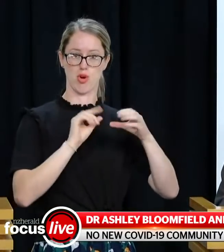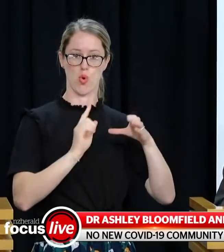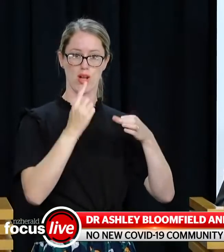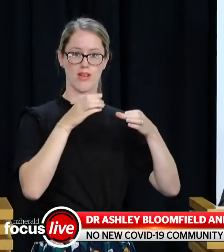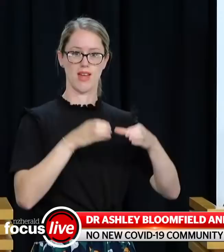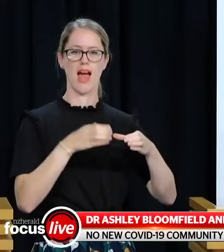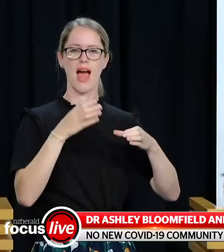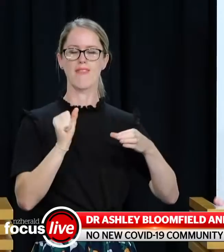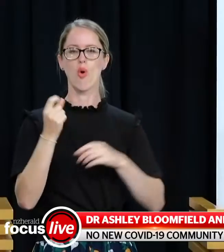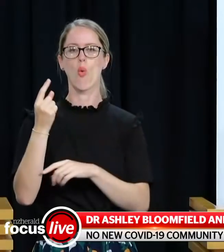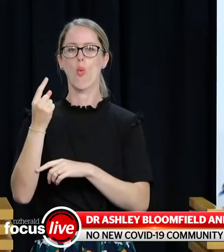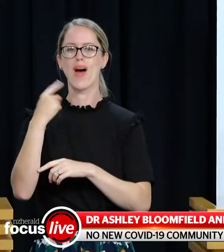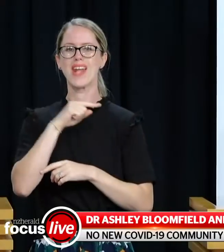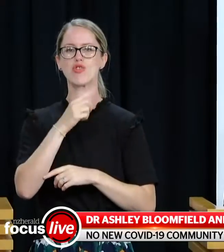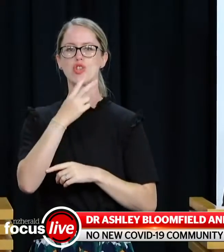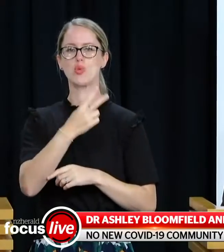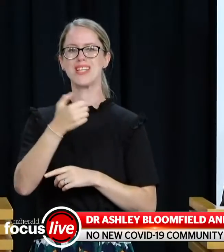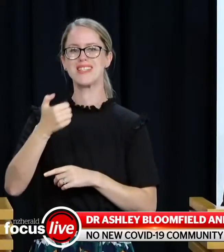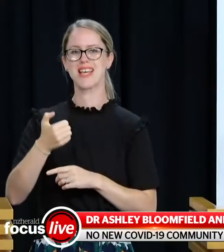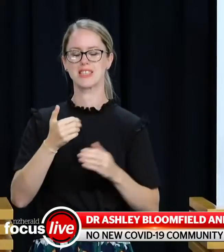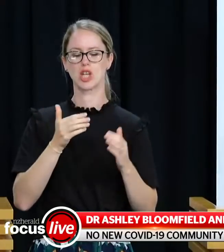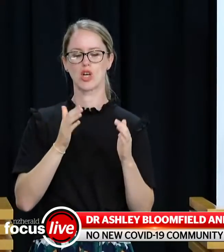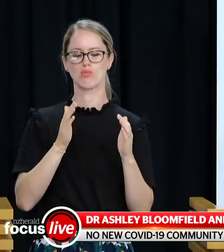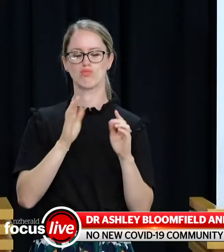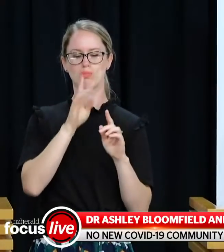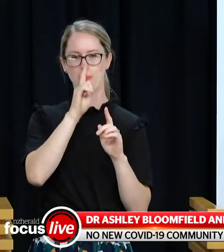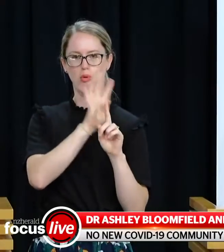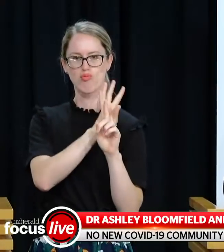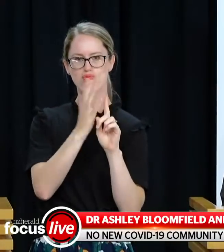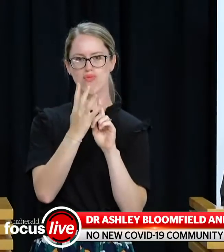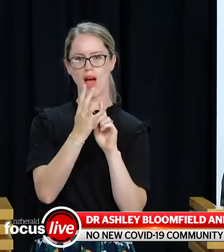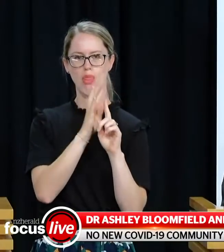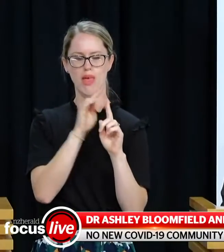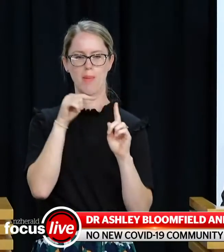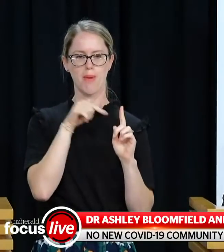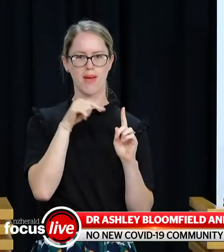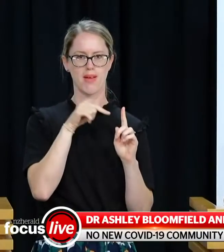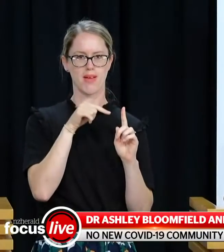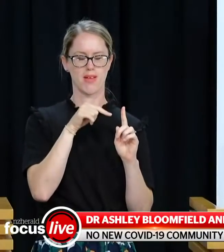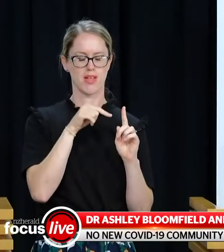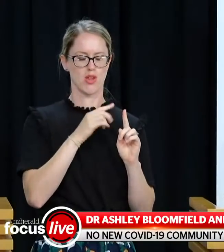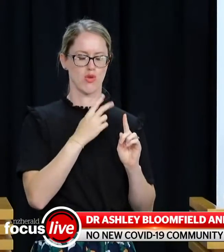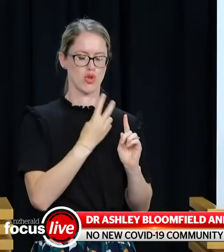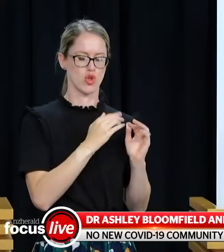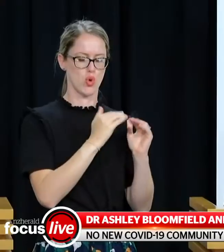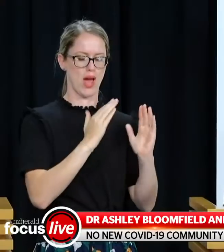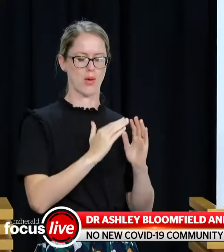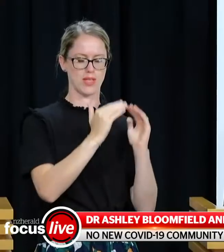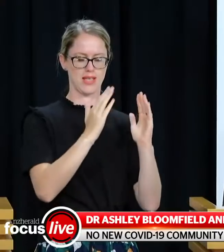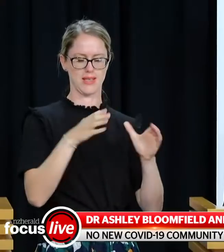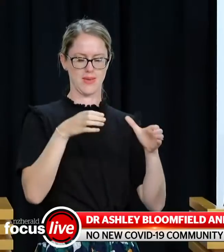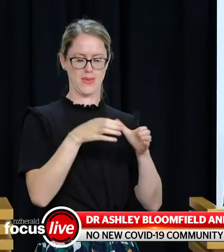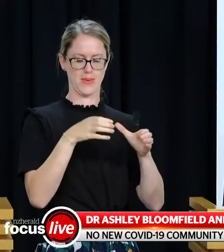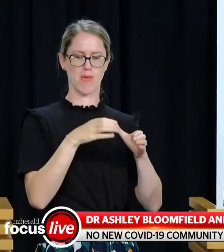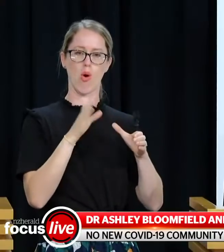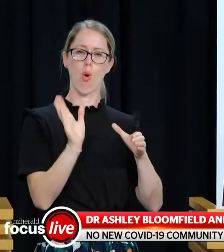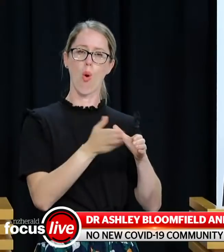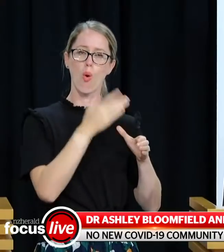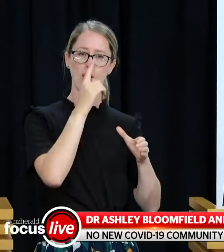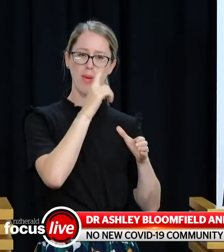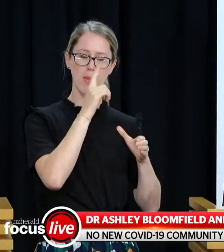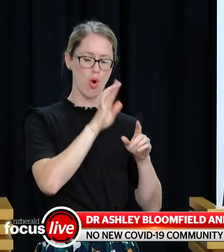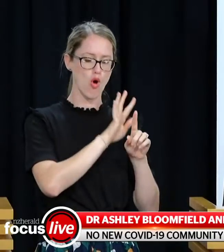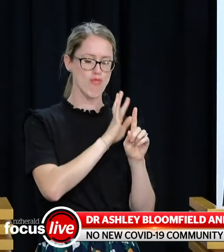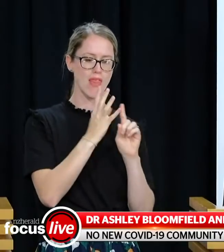contacts associated with the 2 previous households, which were Cases A to H. All these contacts have